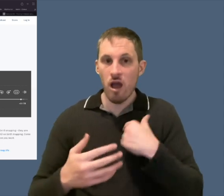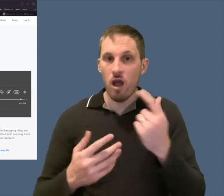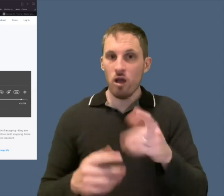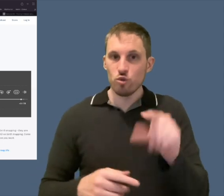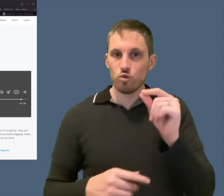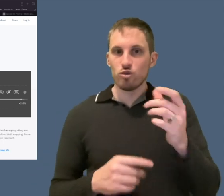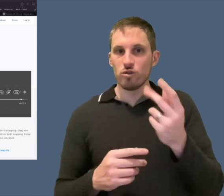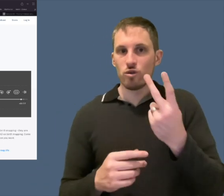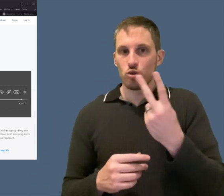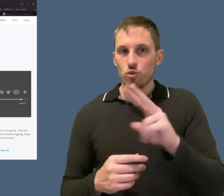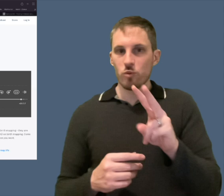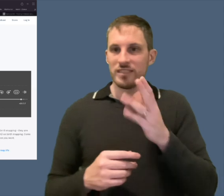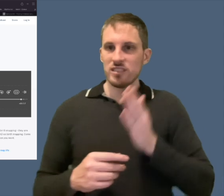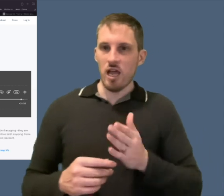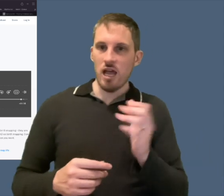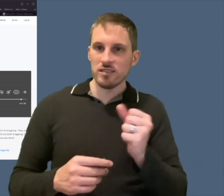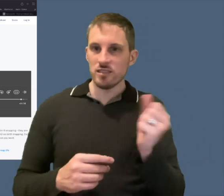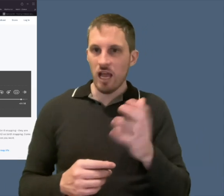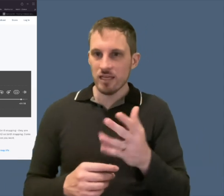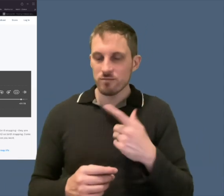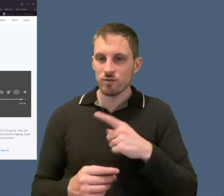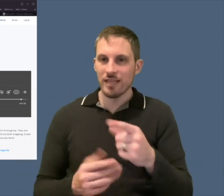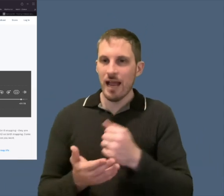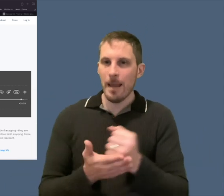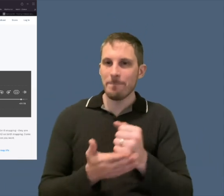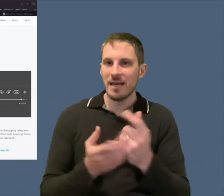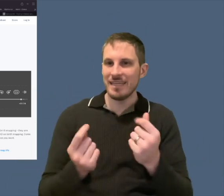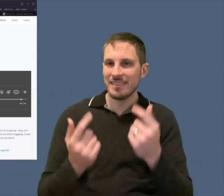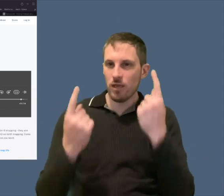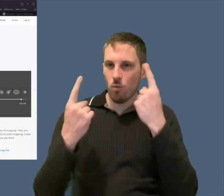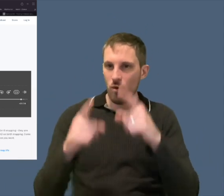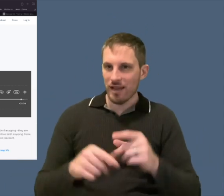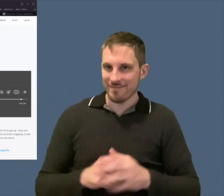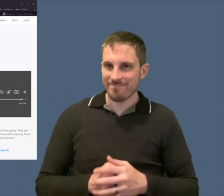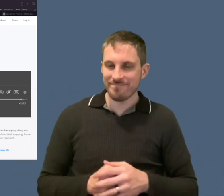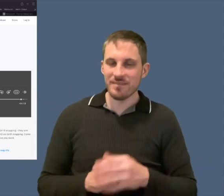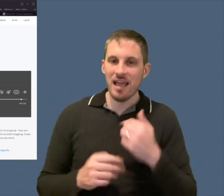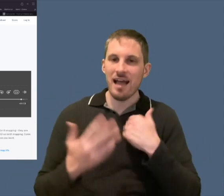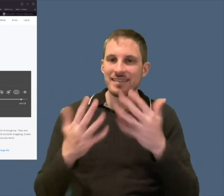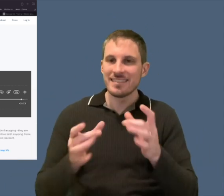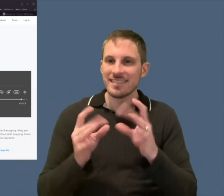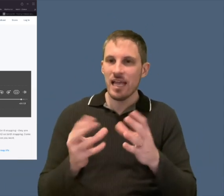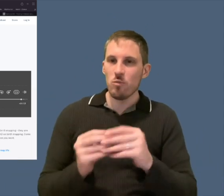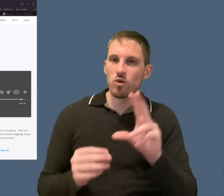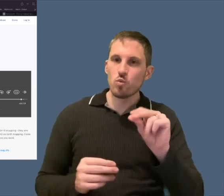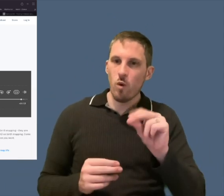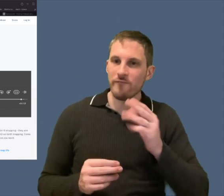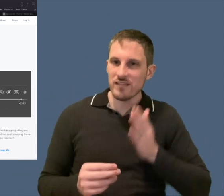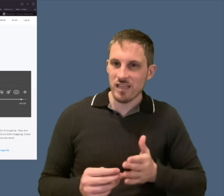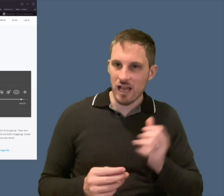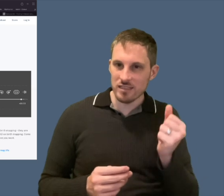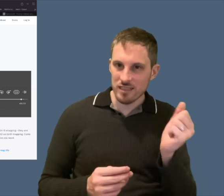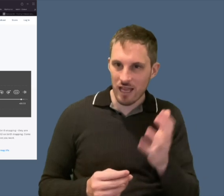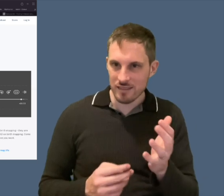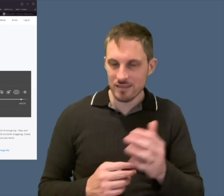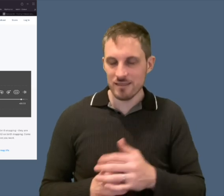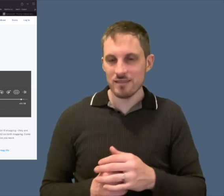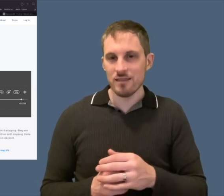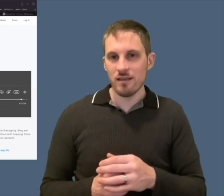dice because the numbers were easier to work out. I did start with a 12-sided dice,